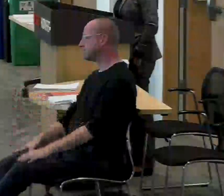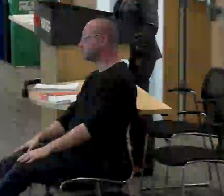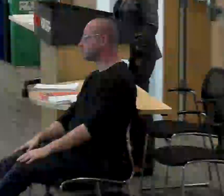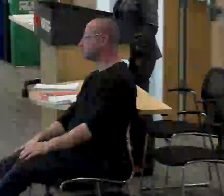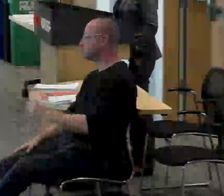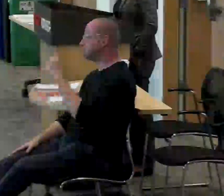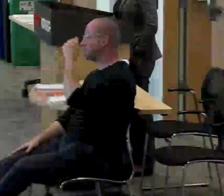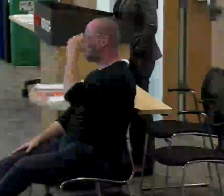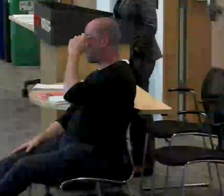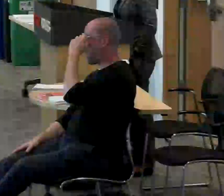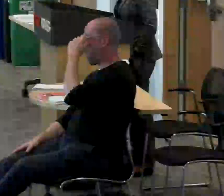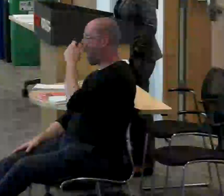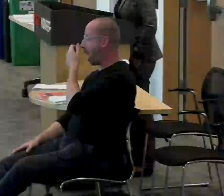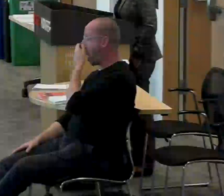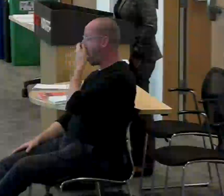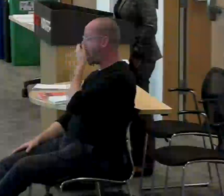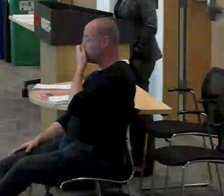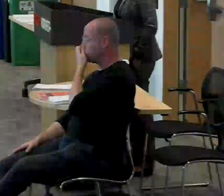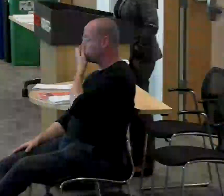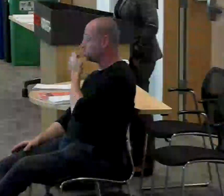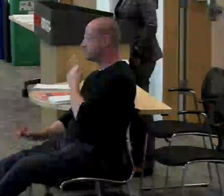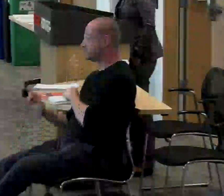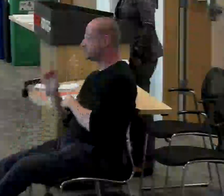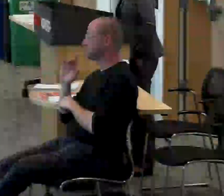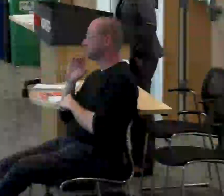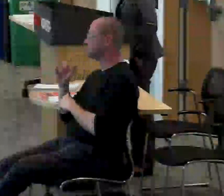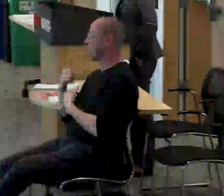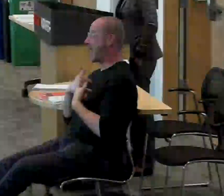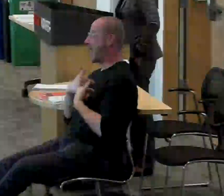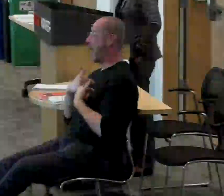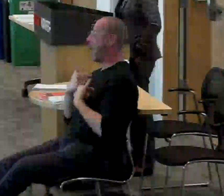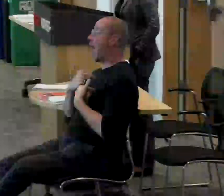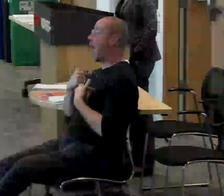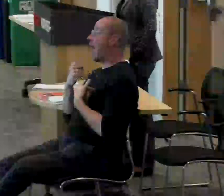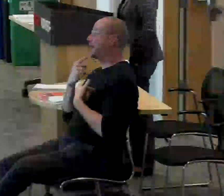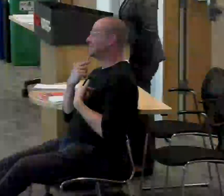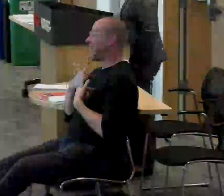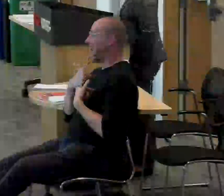I guess I shouldn't say that. Not to my knowledge. I'll just say it that way.